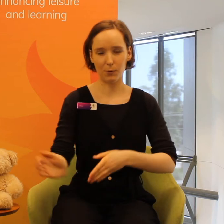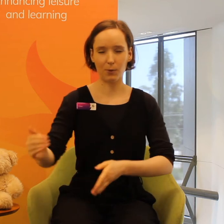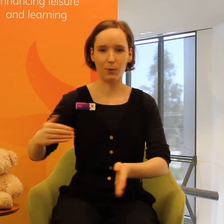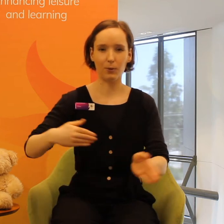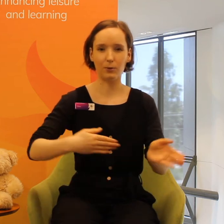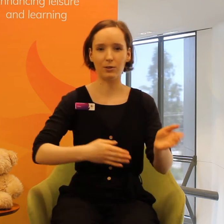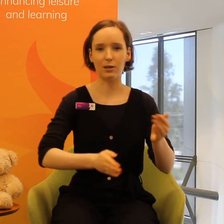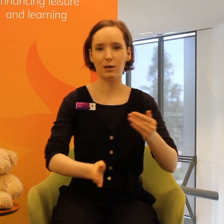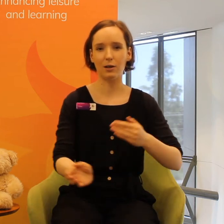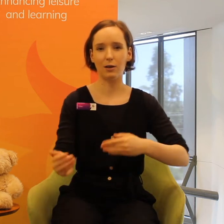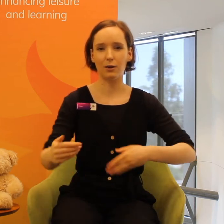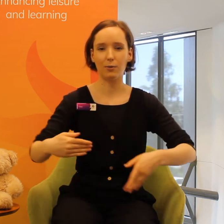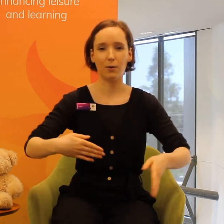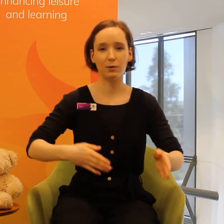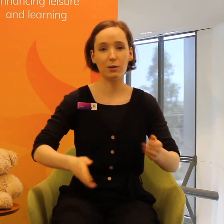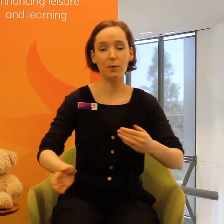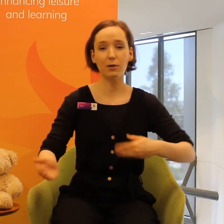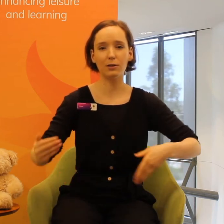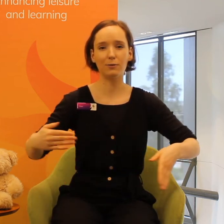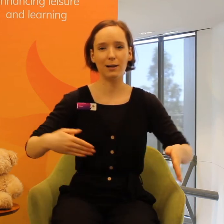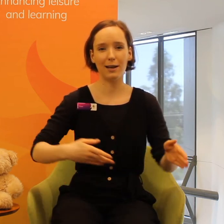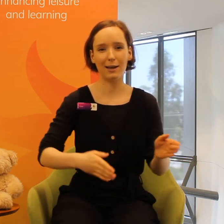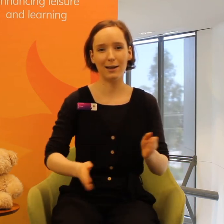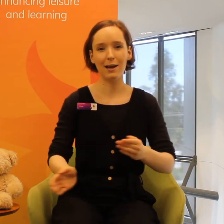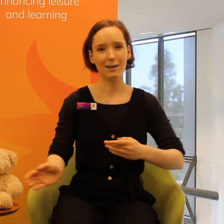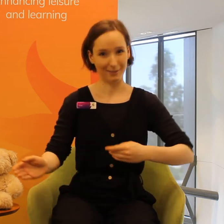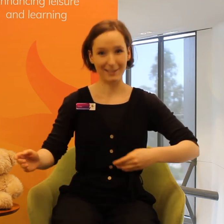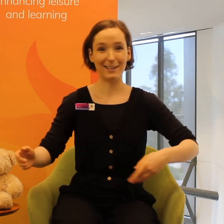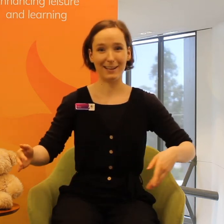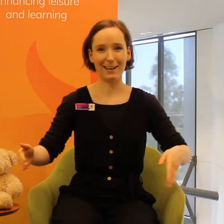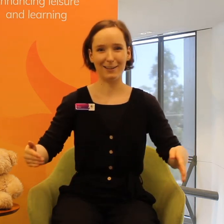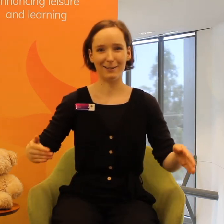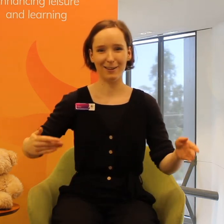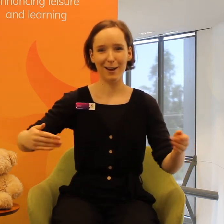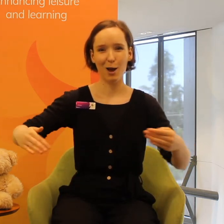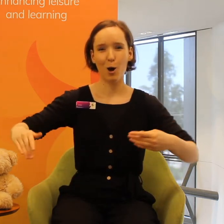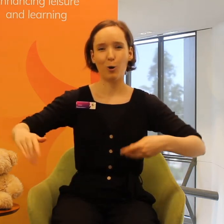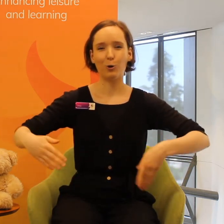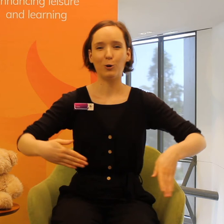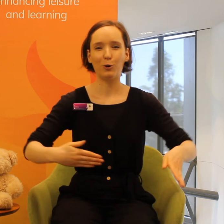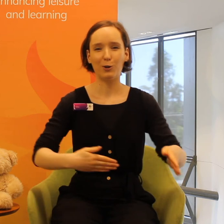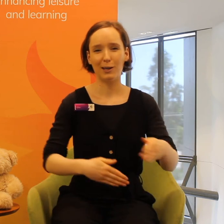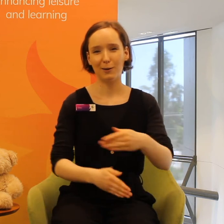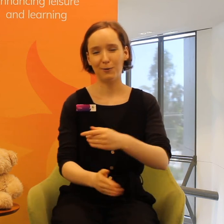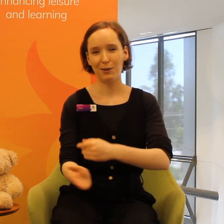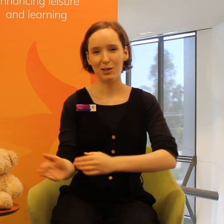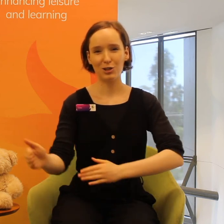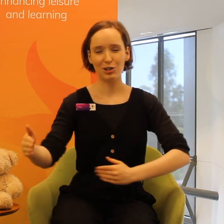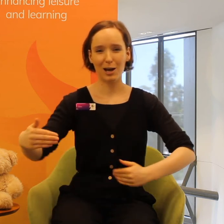the rolda rolda ray let's sing it again all the fish are